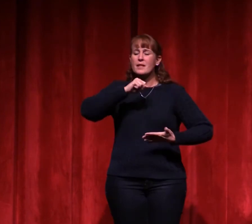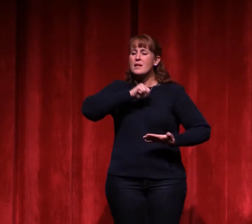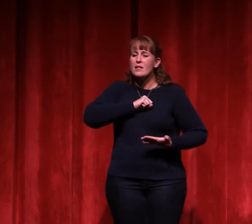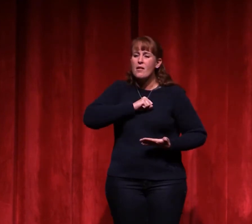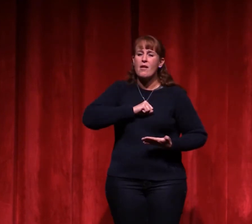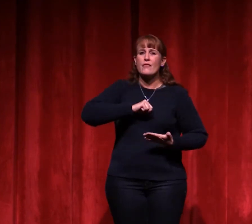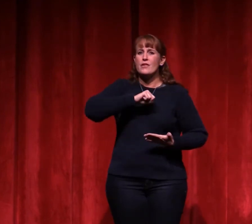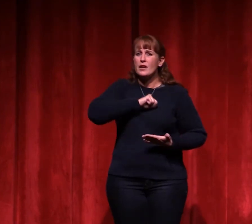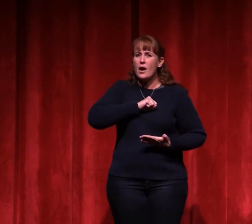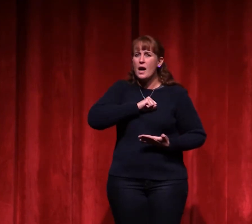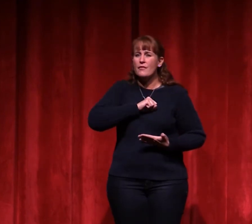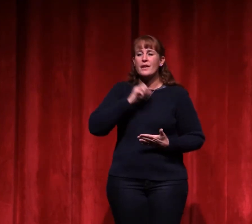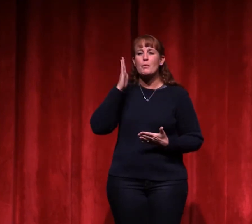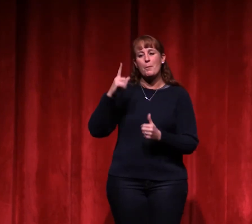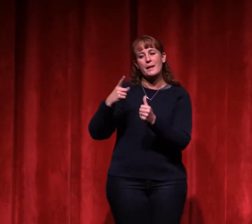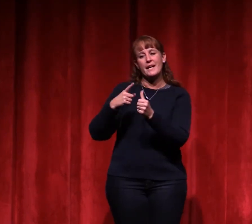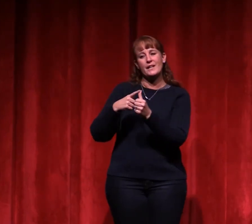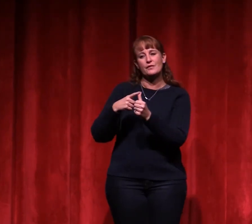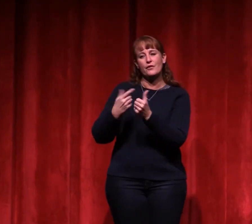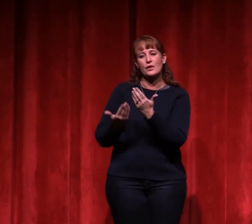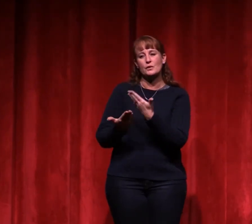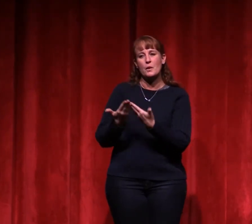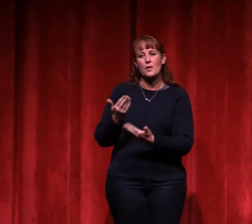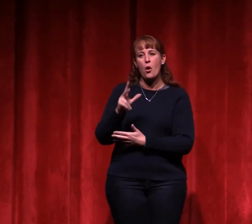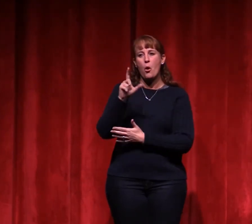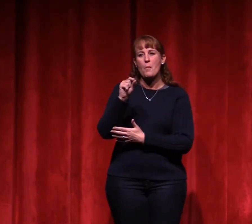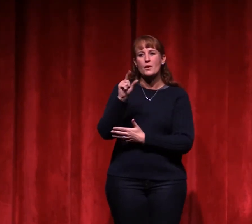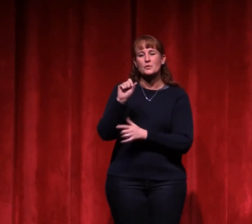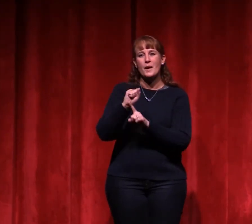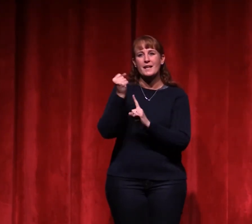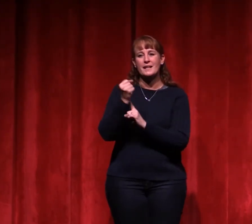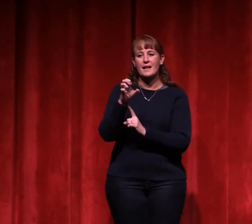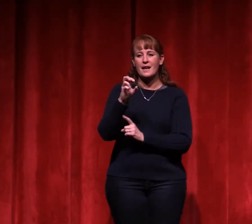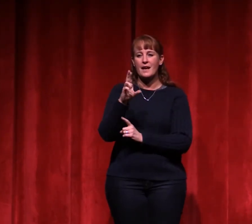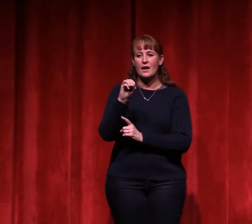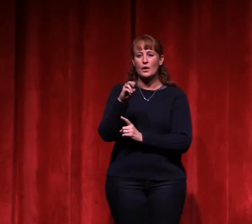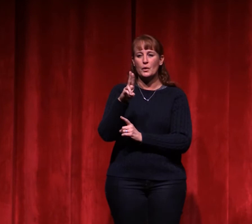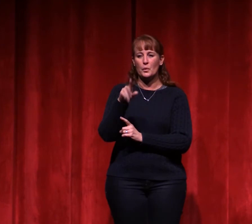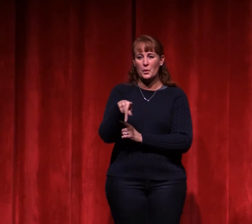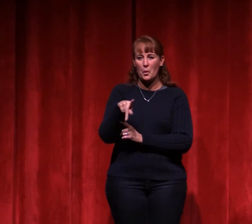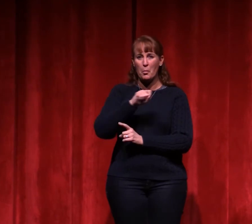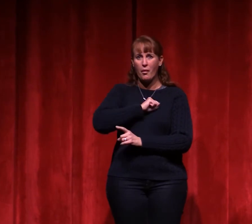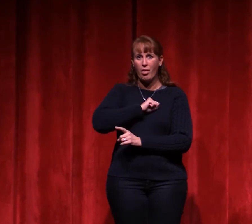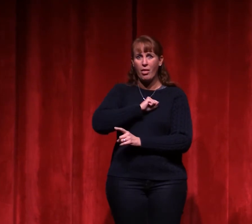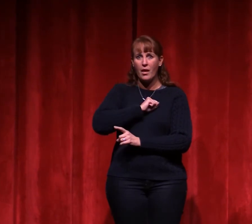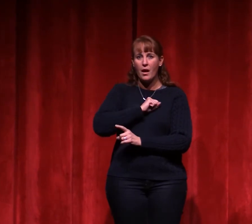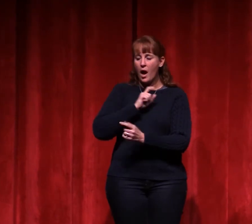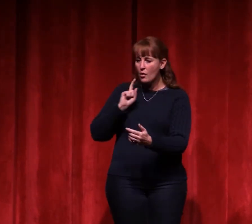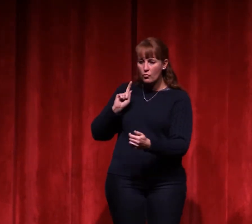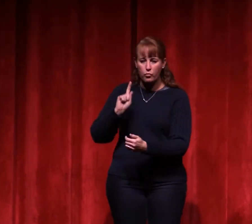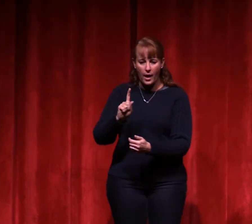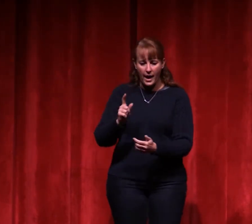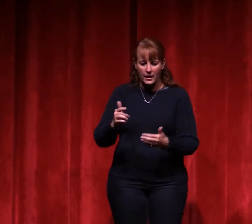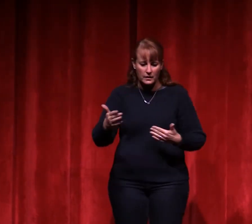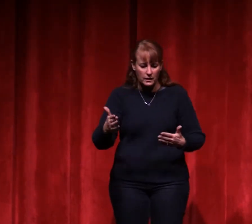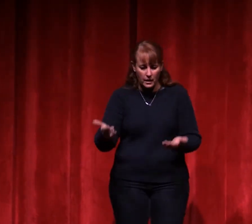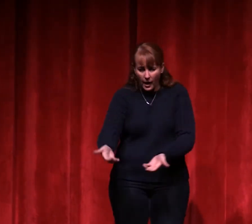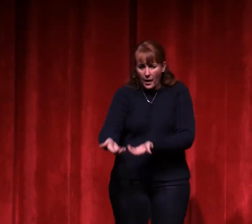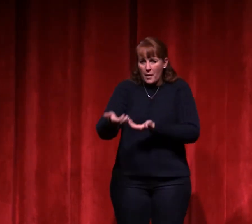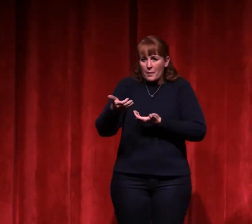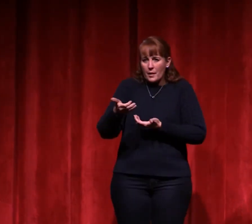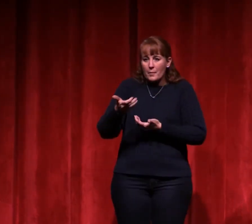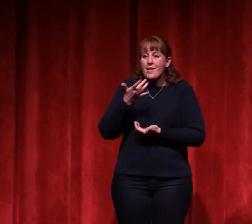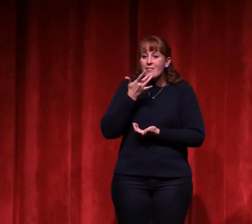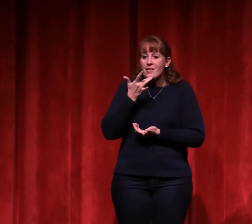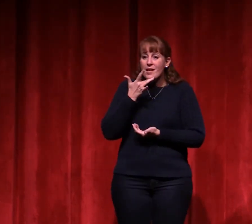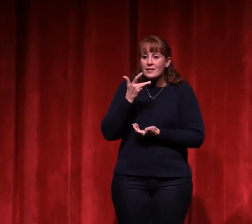coughing with what would be his first of nearly 20 bouts of croup. I rushed to William's crib and picked him up, and luckily